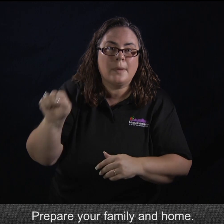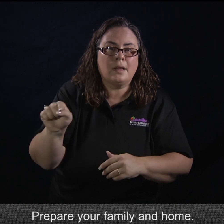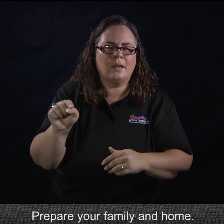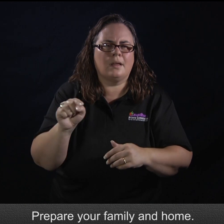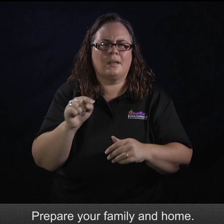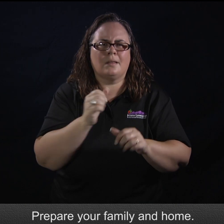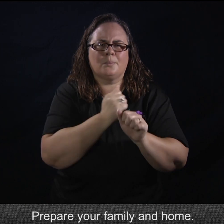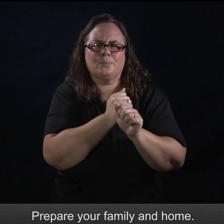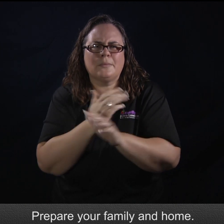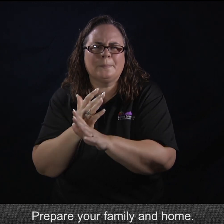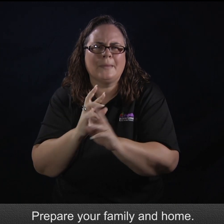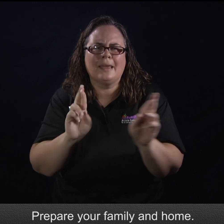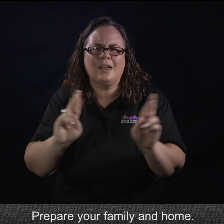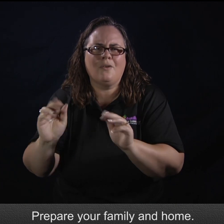Prepare your family and home.